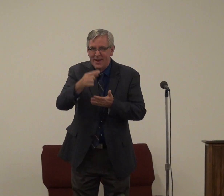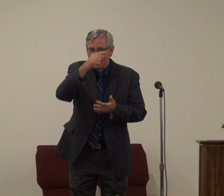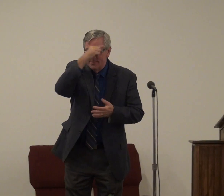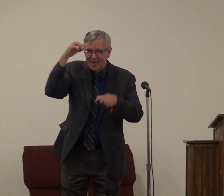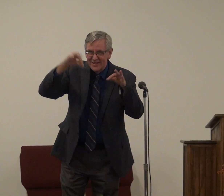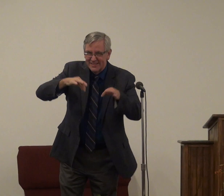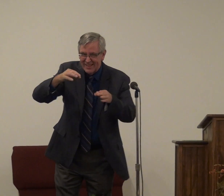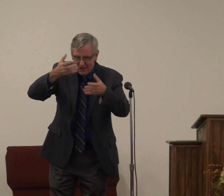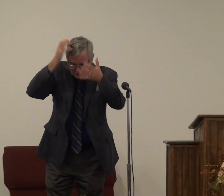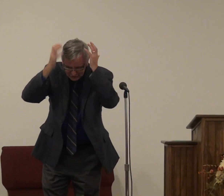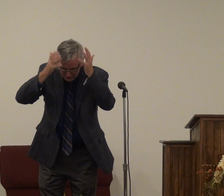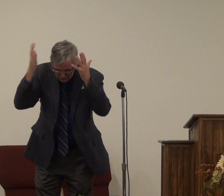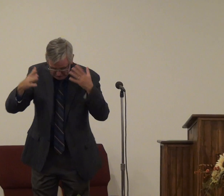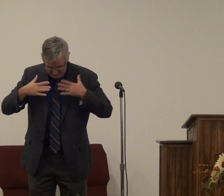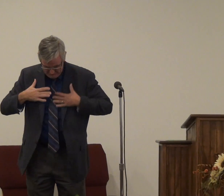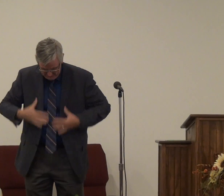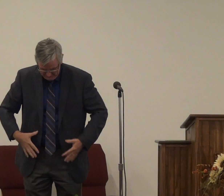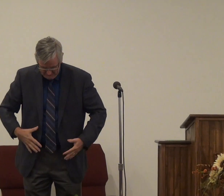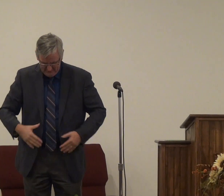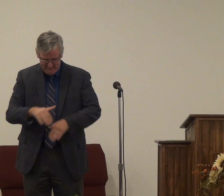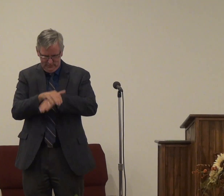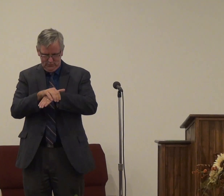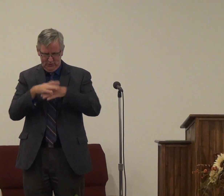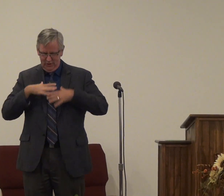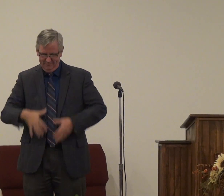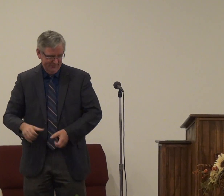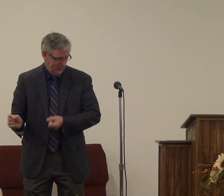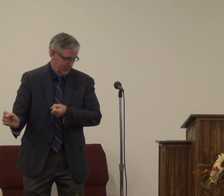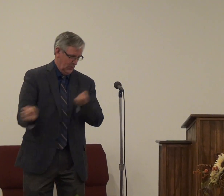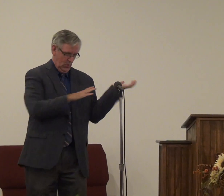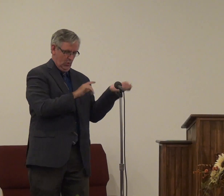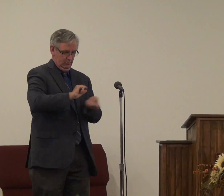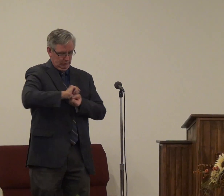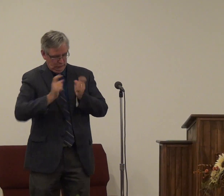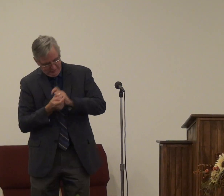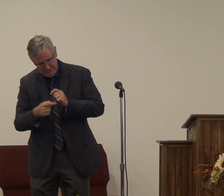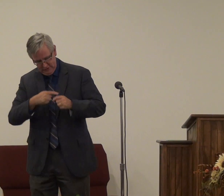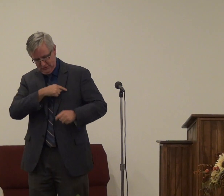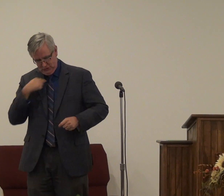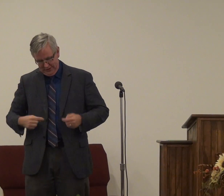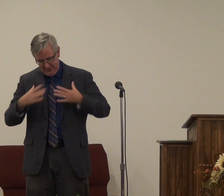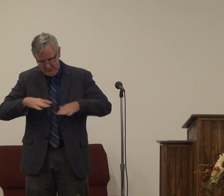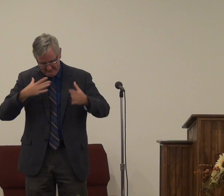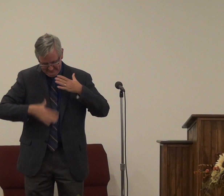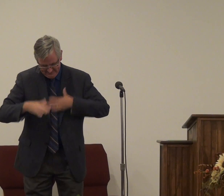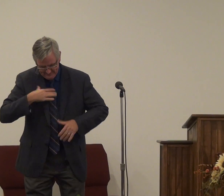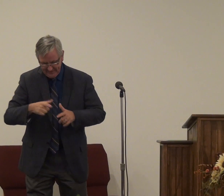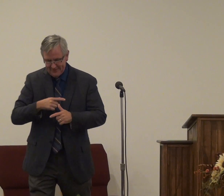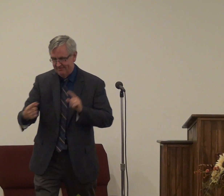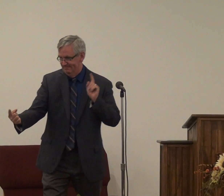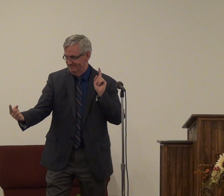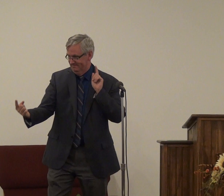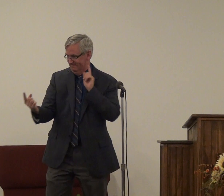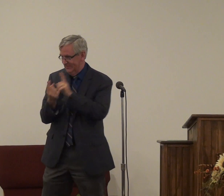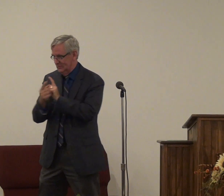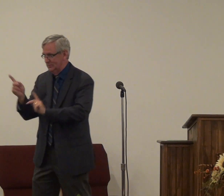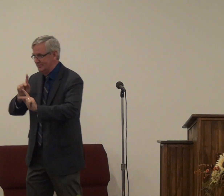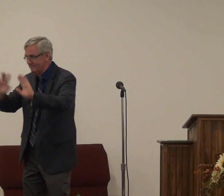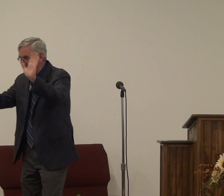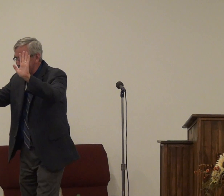he decided that he'd get some black dye and change his hair, and he wouldn't wear British clothes anymore. He'd put on Chinese attire, and he went back